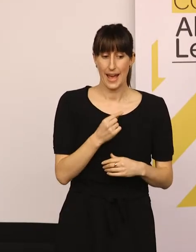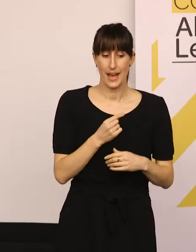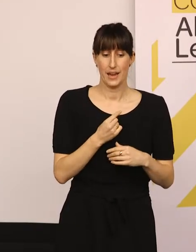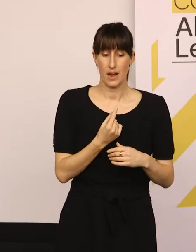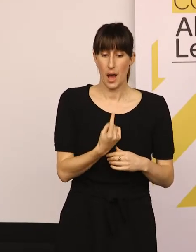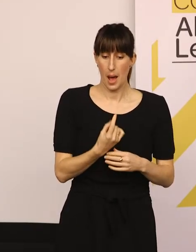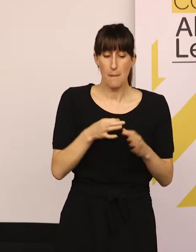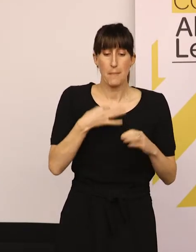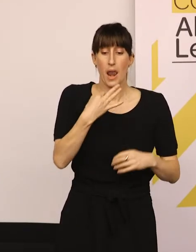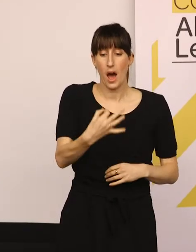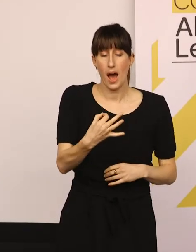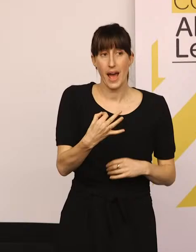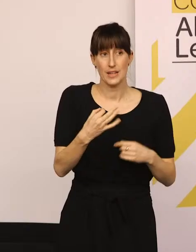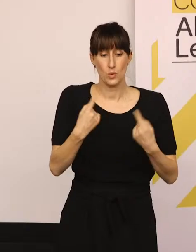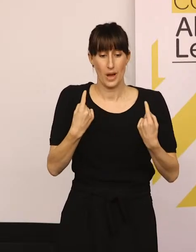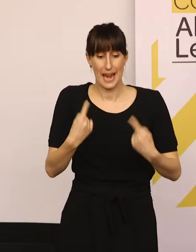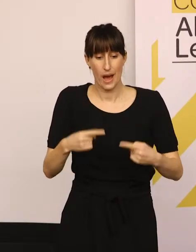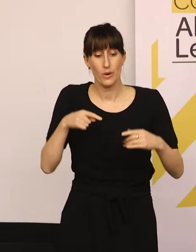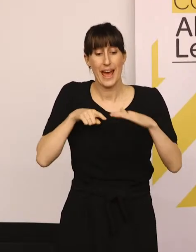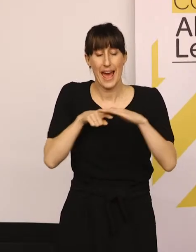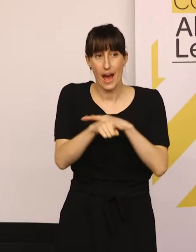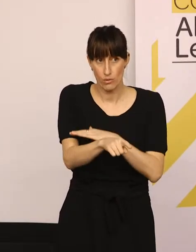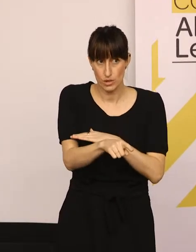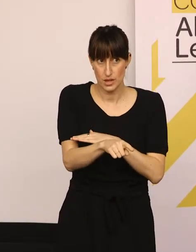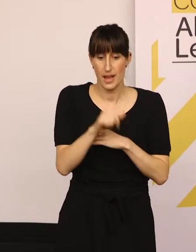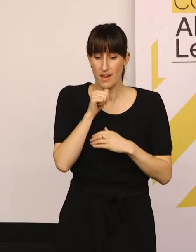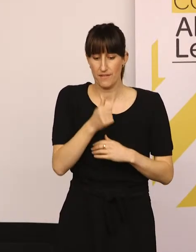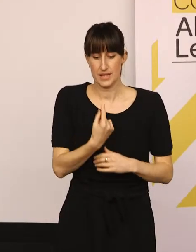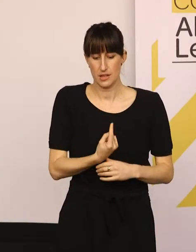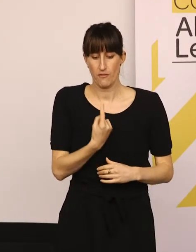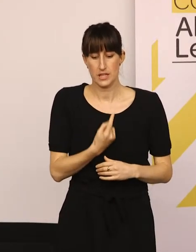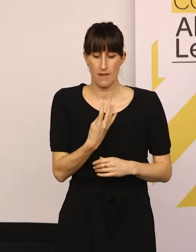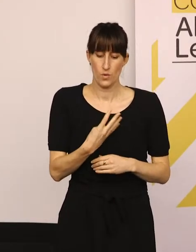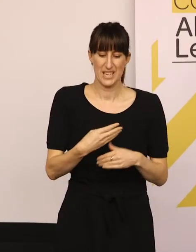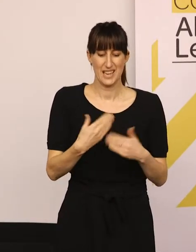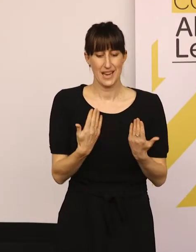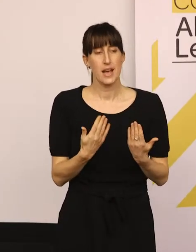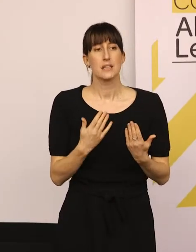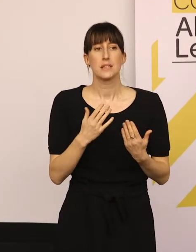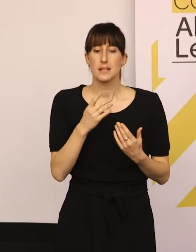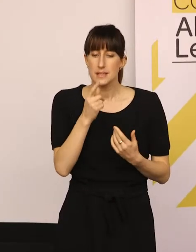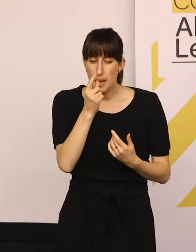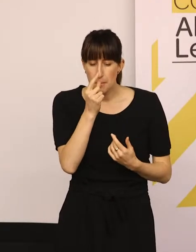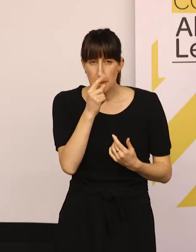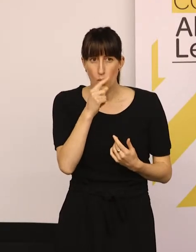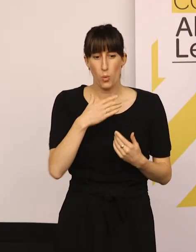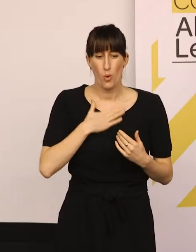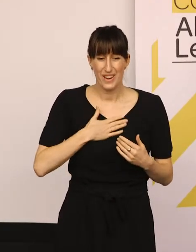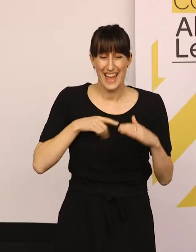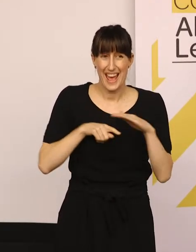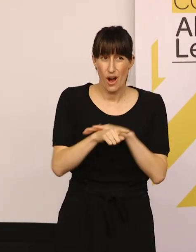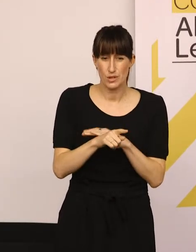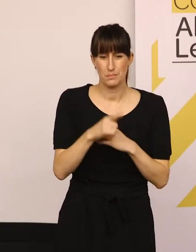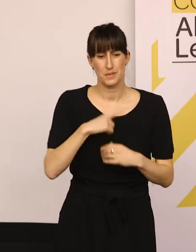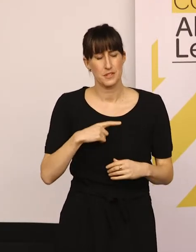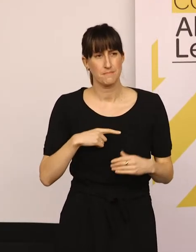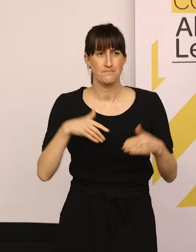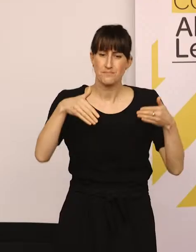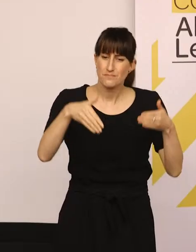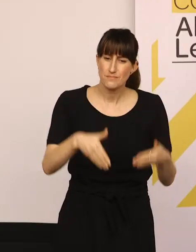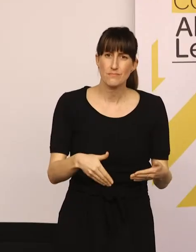were approved on compassionate grounds for people to attend funerals, tangihanga, or to visit a dying loved